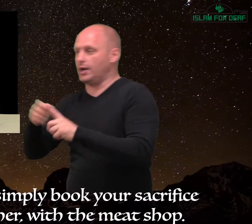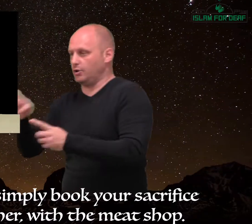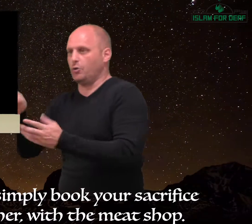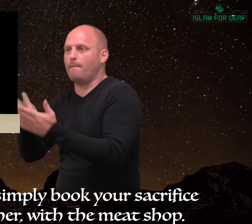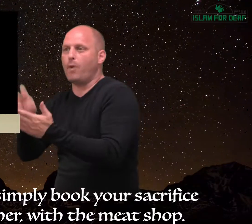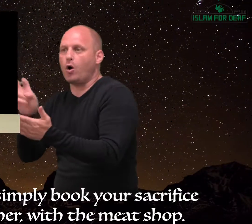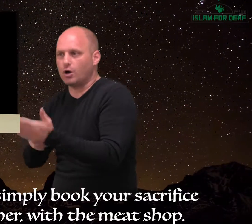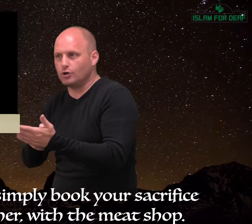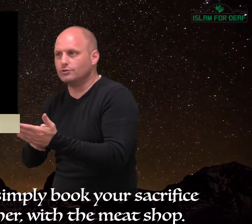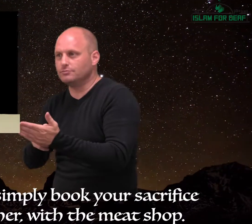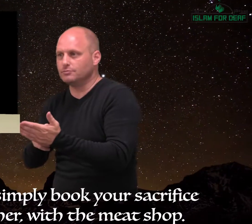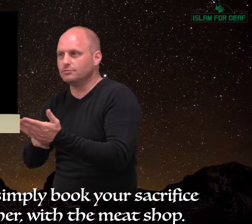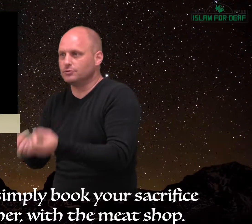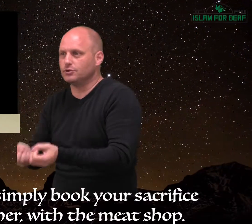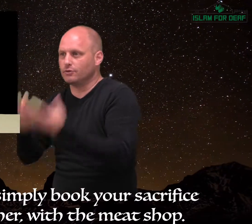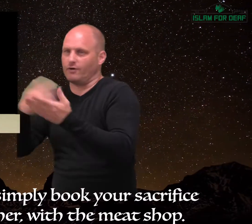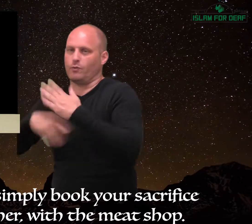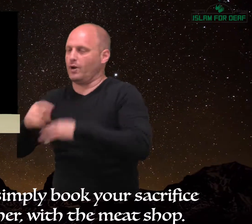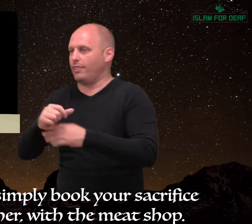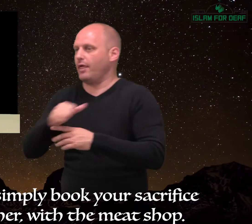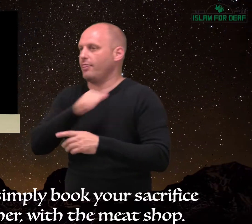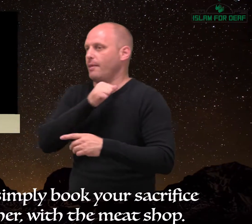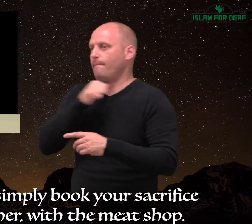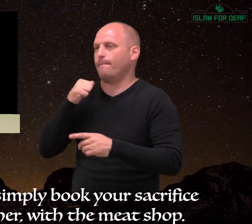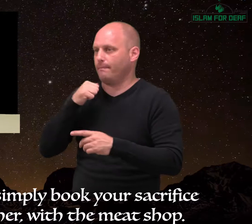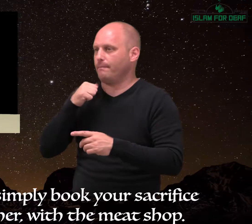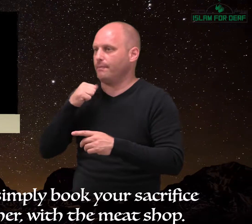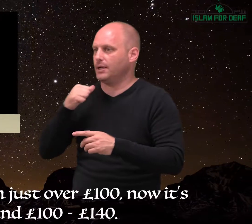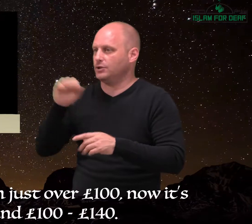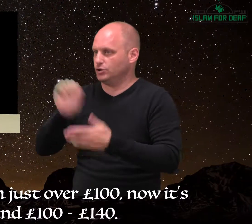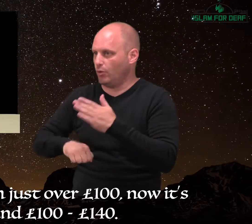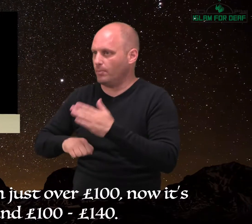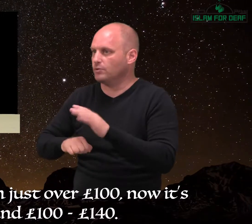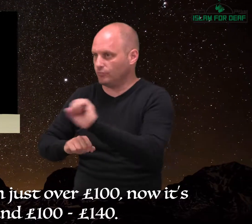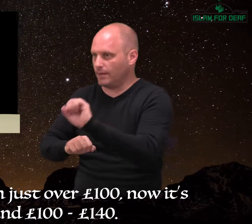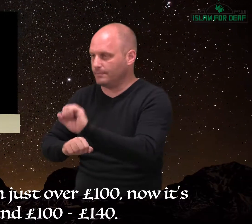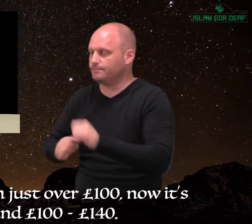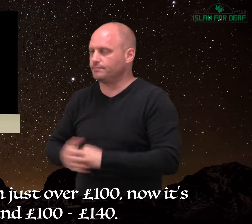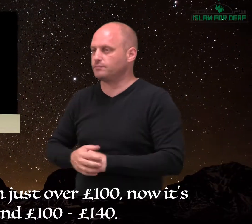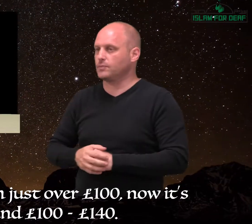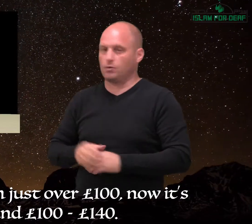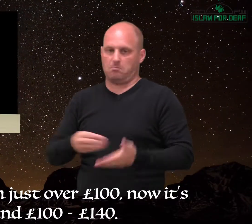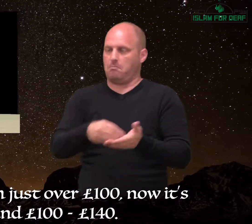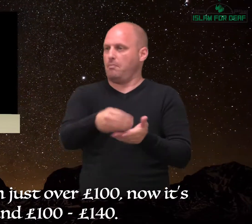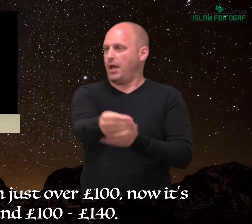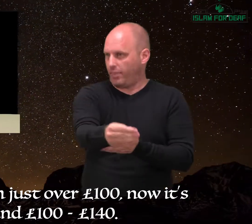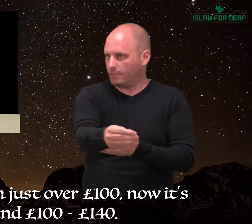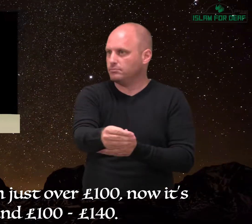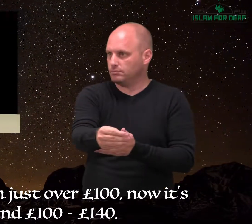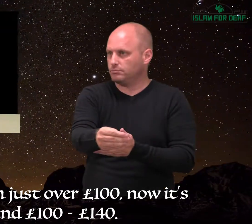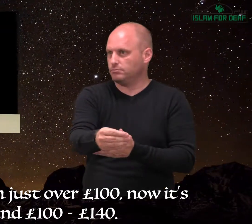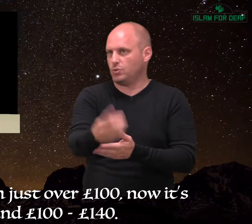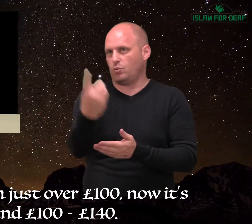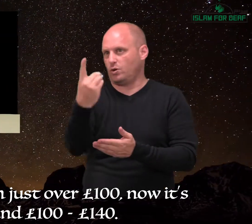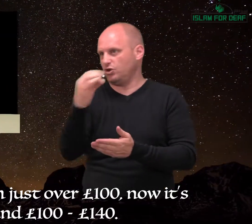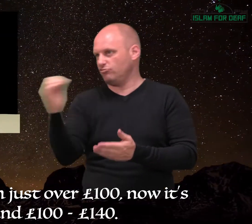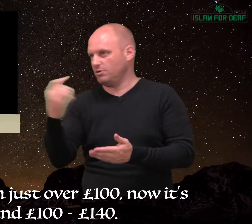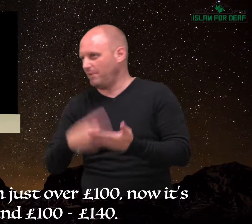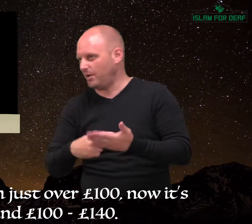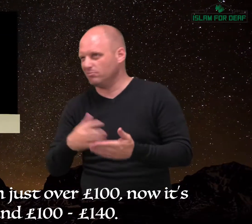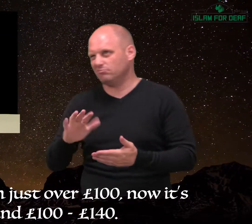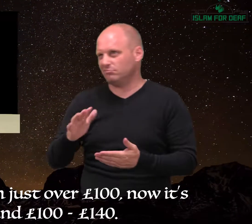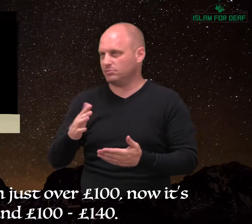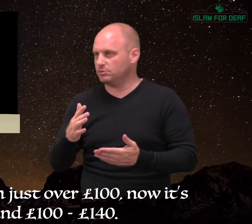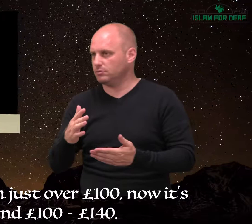sacrifice with the butcher, with the meat shop. Okay, you pay them just over £100. Nowadays, it's